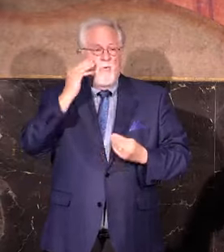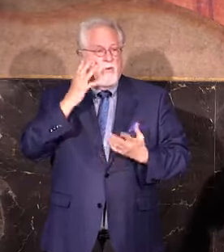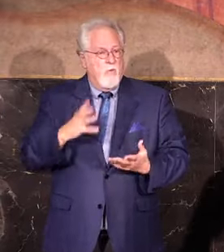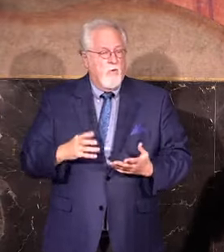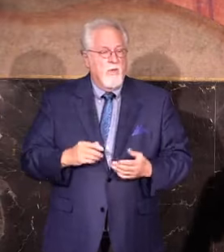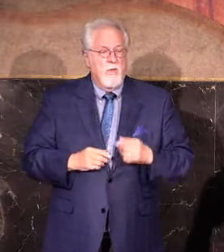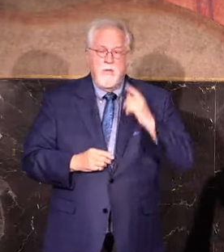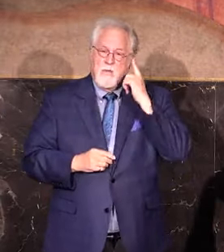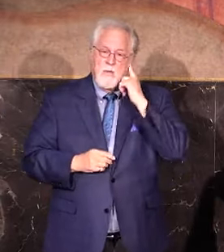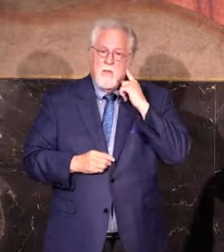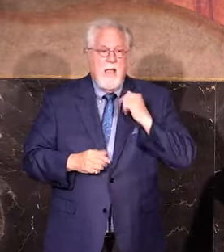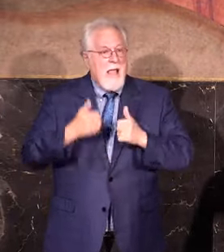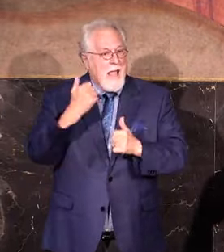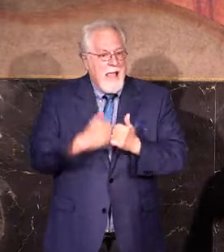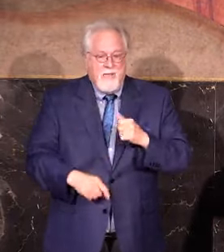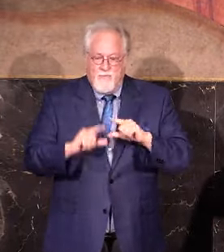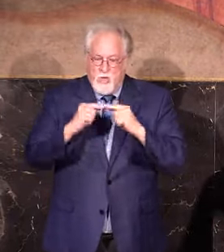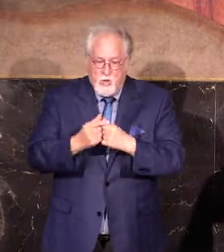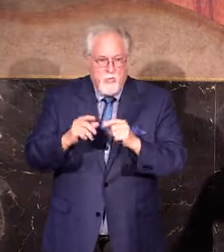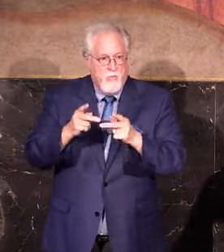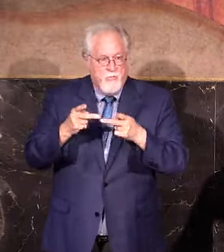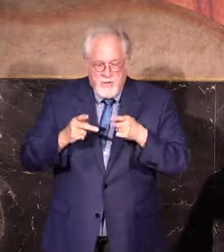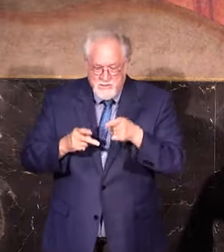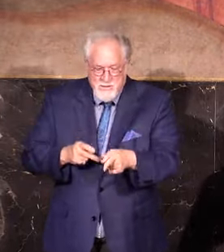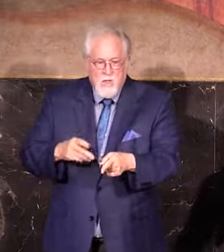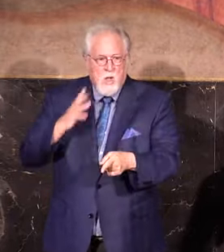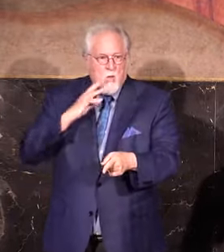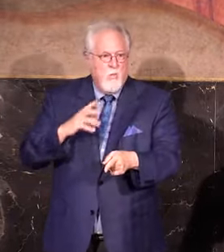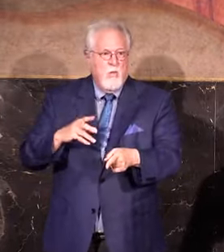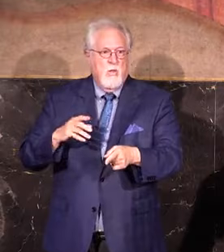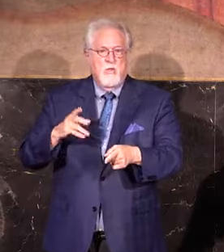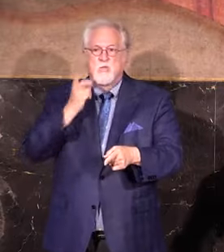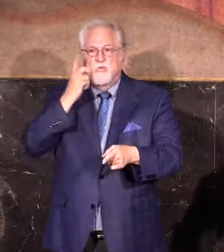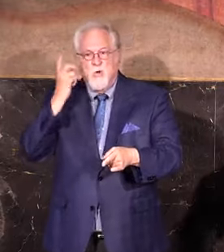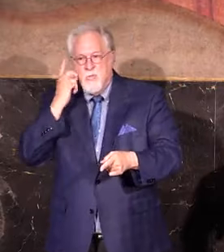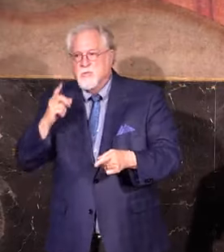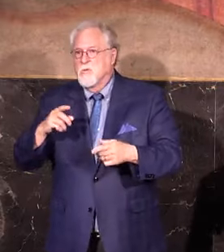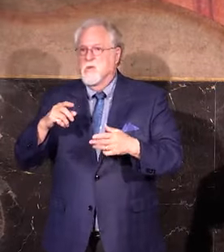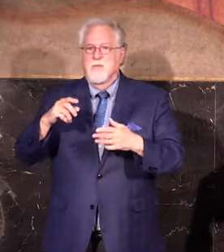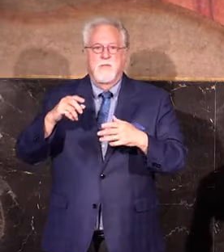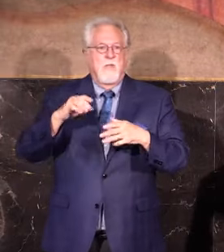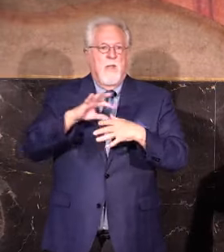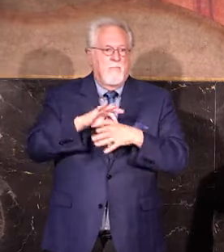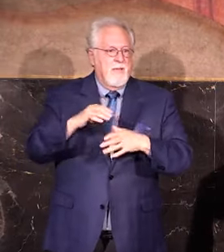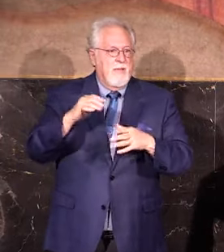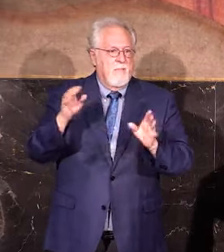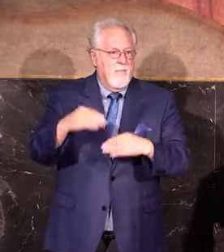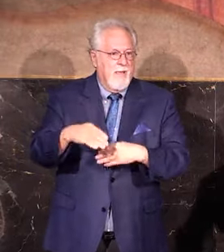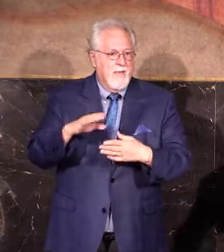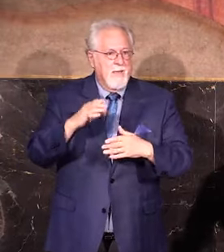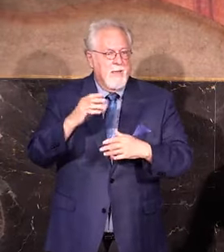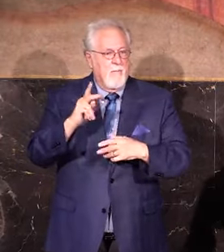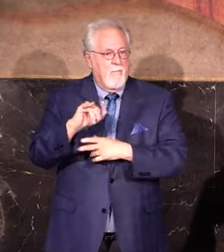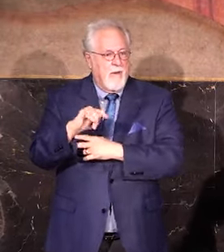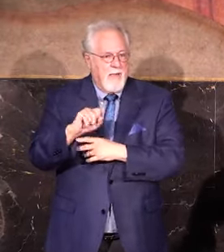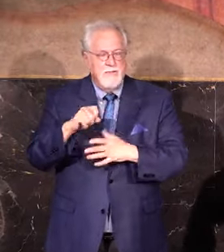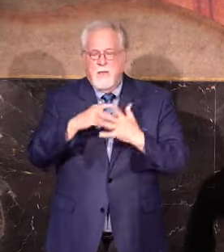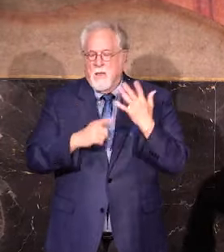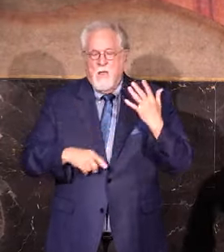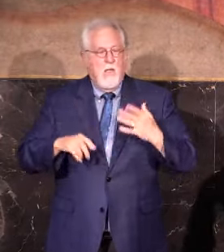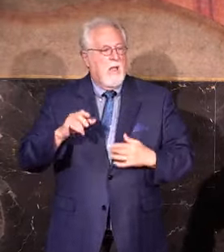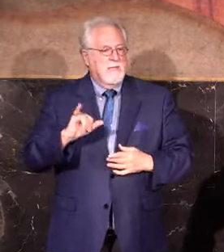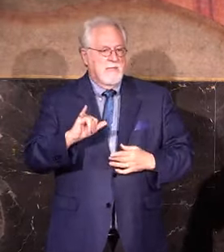what's every congregate setting in the state, because there's going to be dormitories, there's going to be all sorts of different settings that may count as congregate settings, in the same